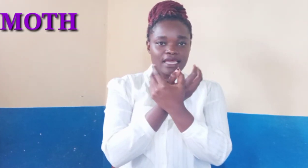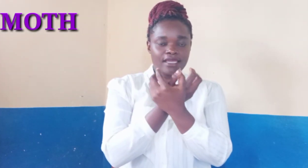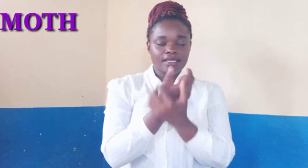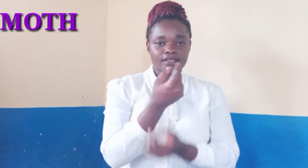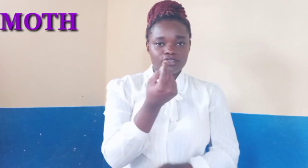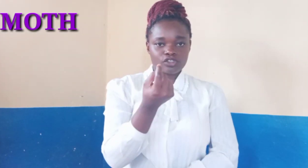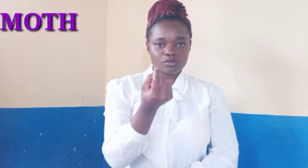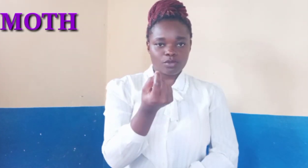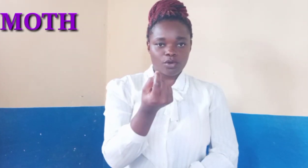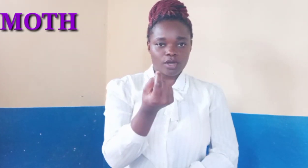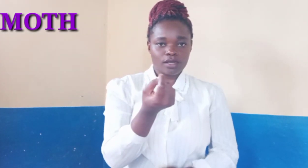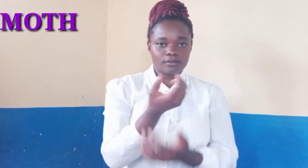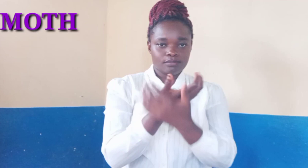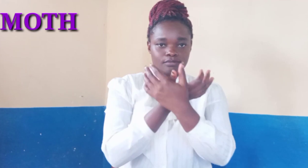Butterfly, small.